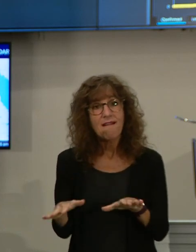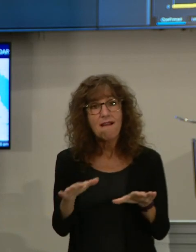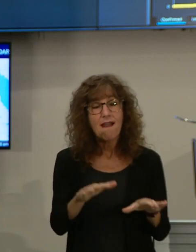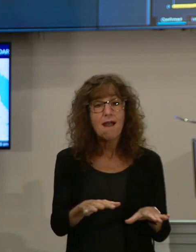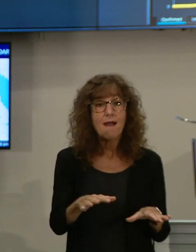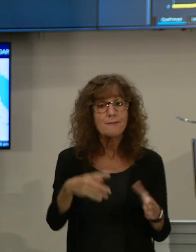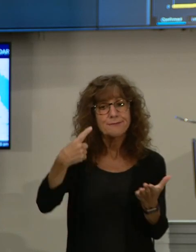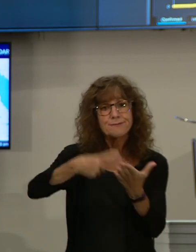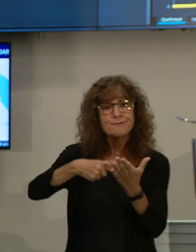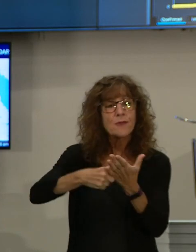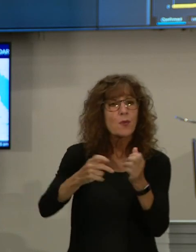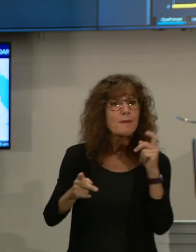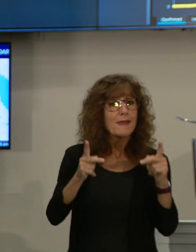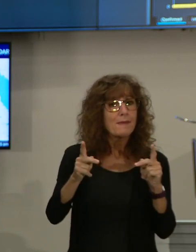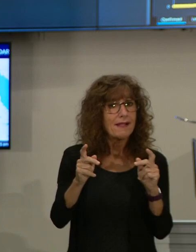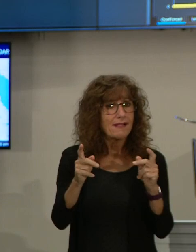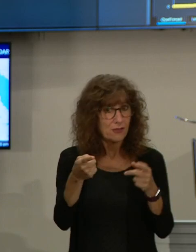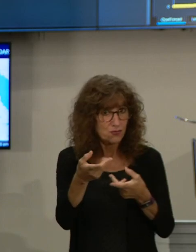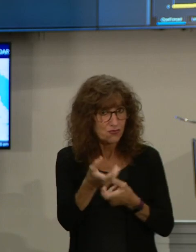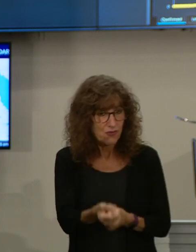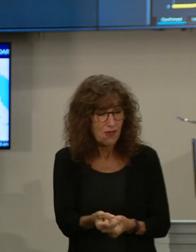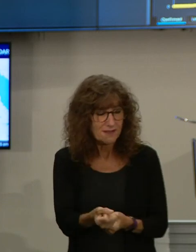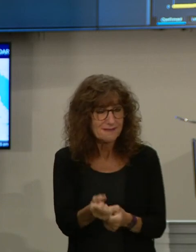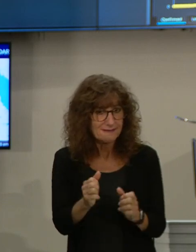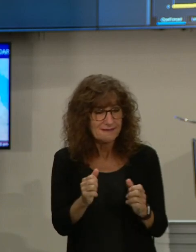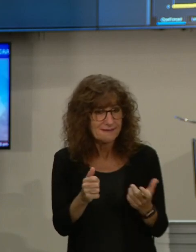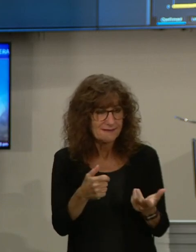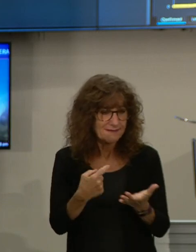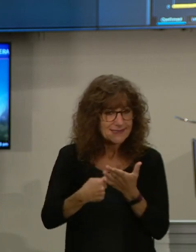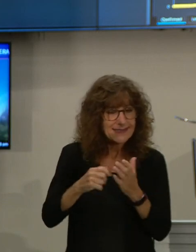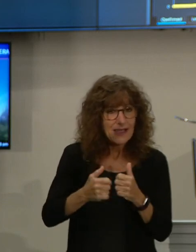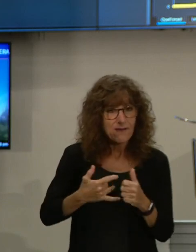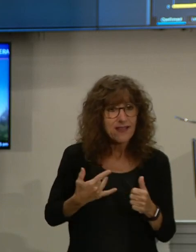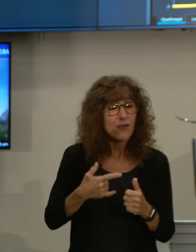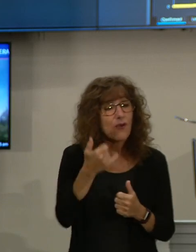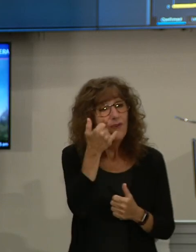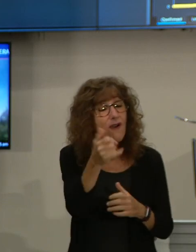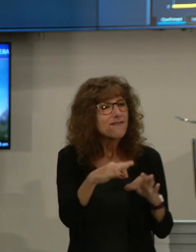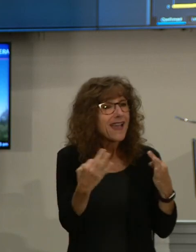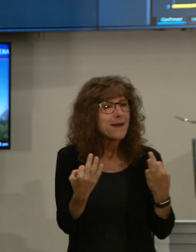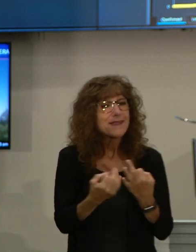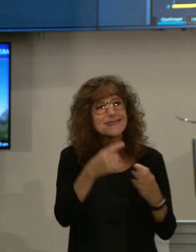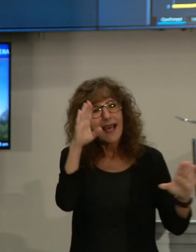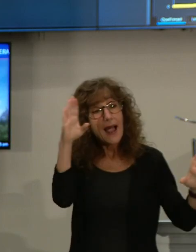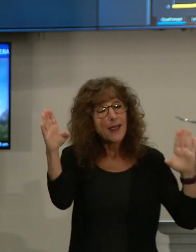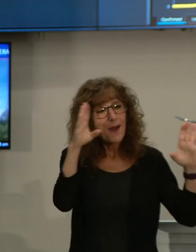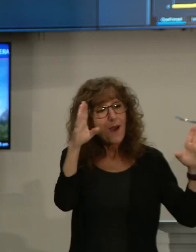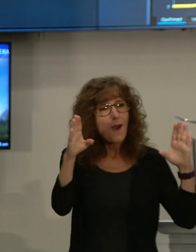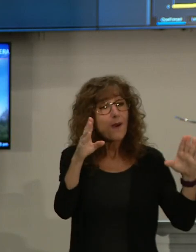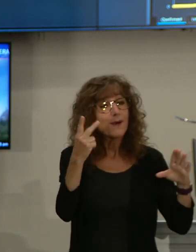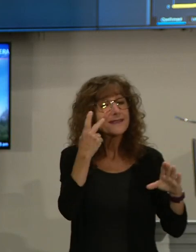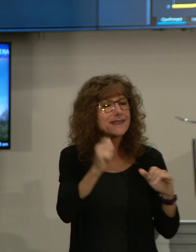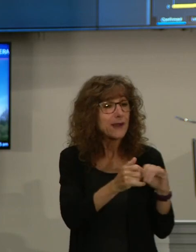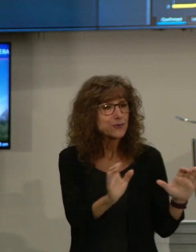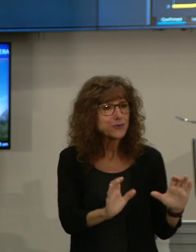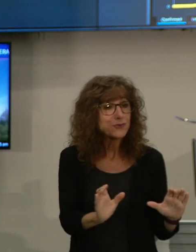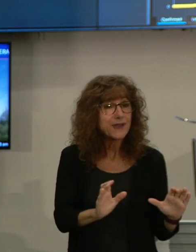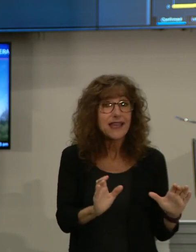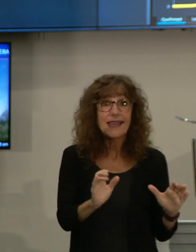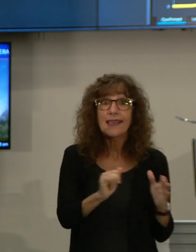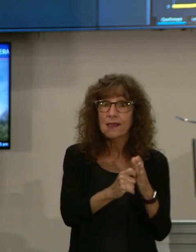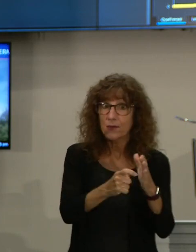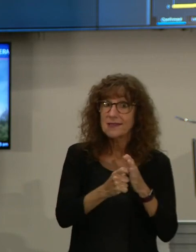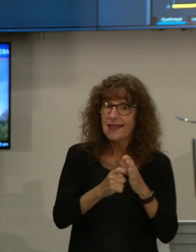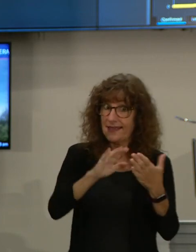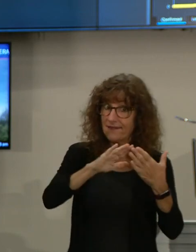trust about how you're feeling, or call loved ones just to say hi or just to check in. It's going to take